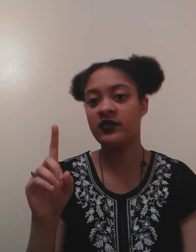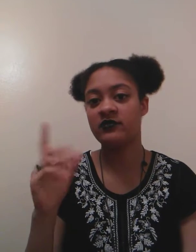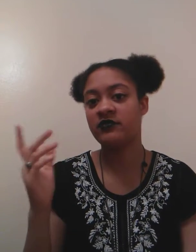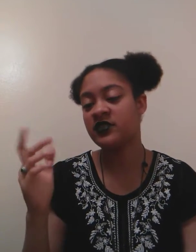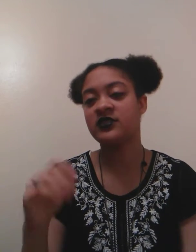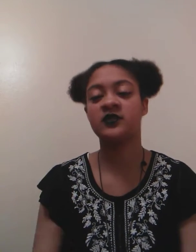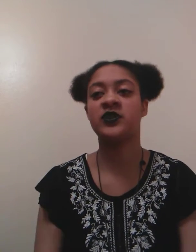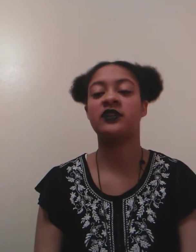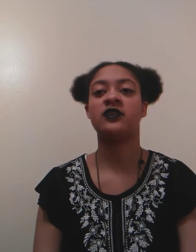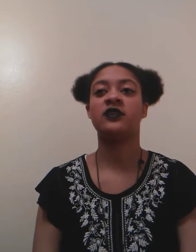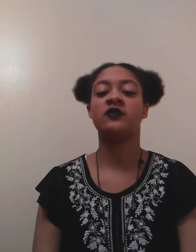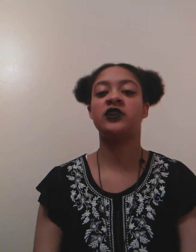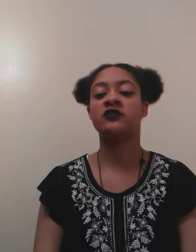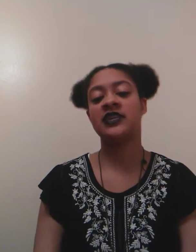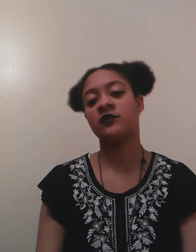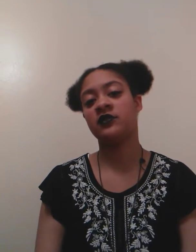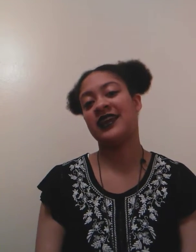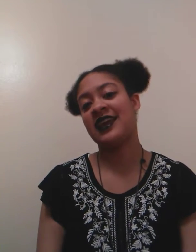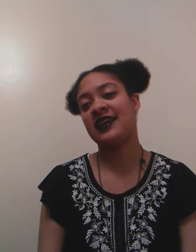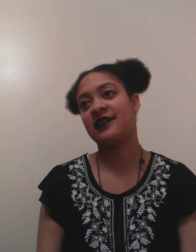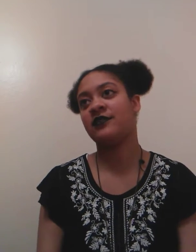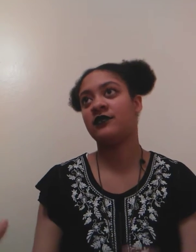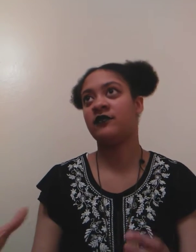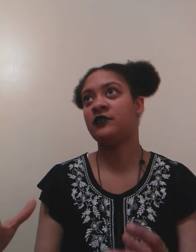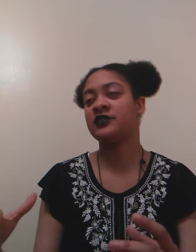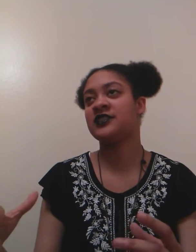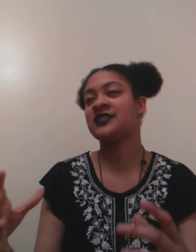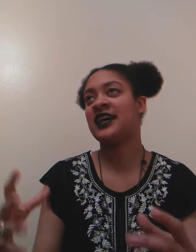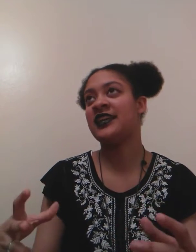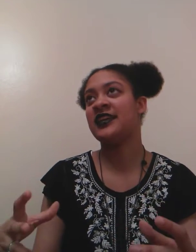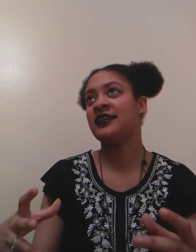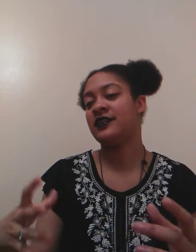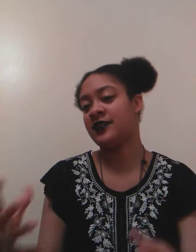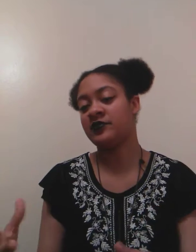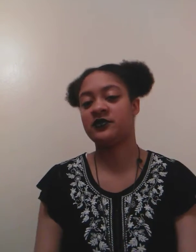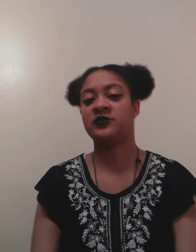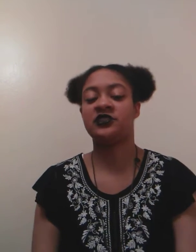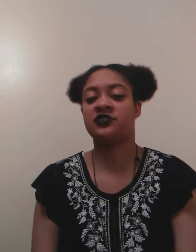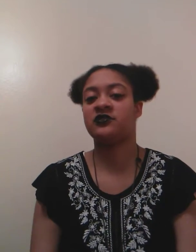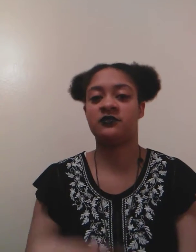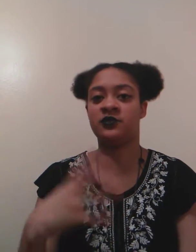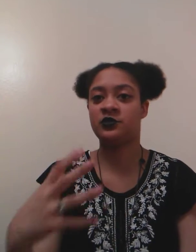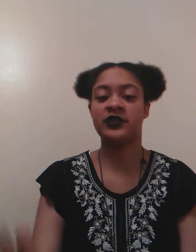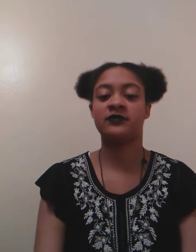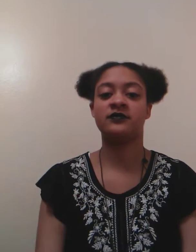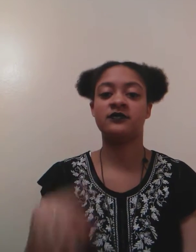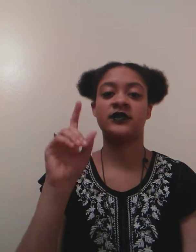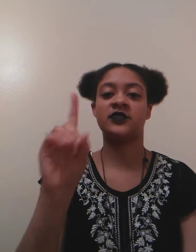101, for instance, but we don't say the word and when we're signing numbers. We just do it. It's